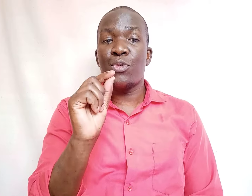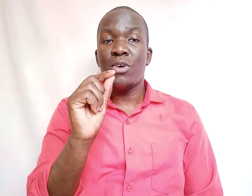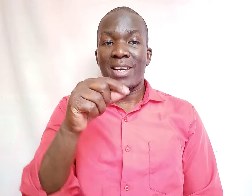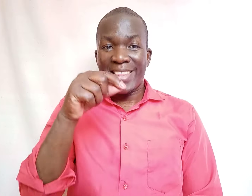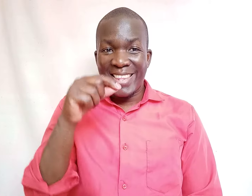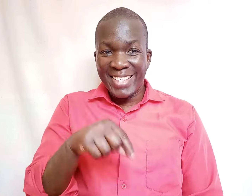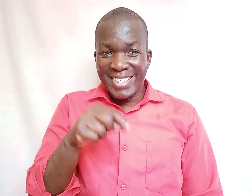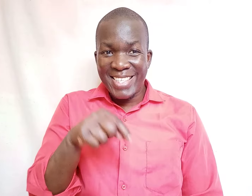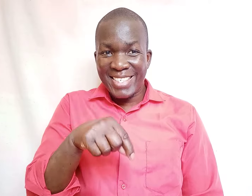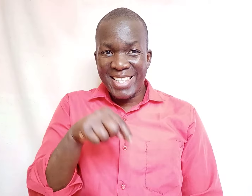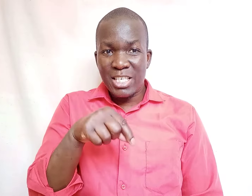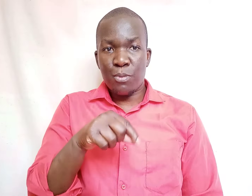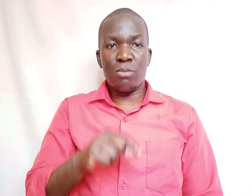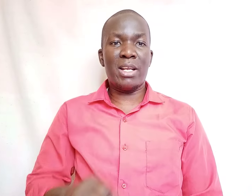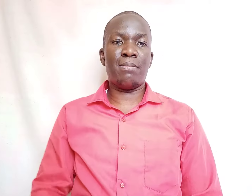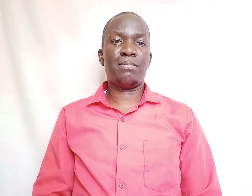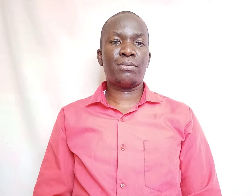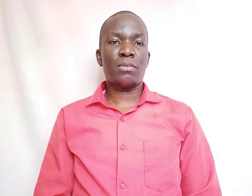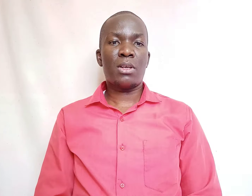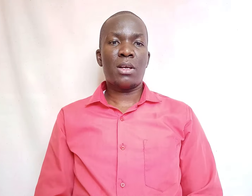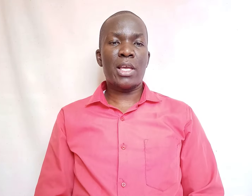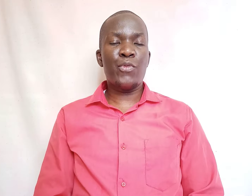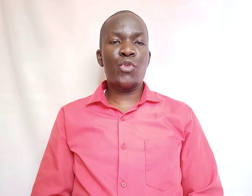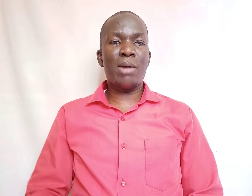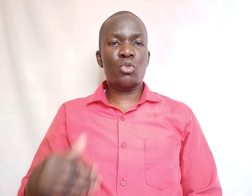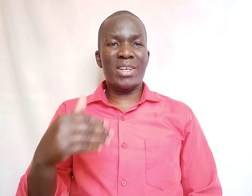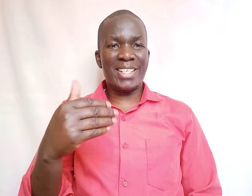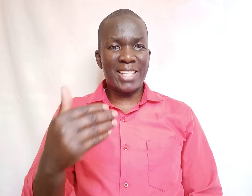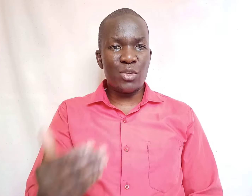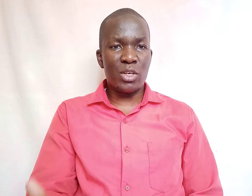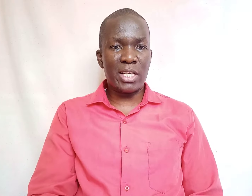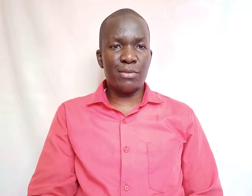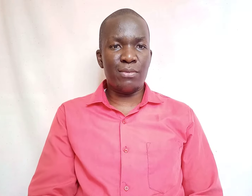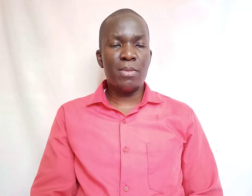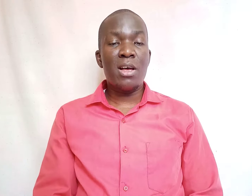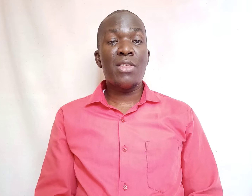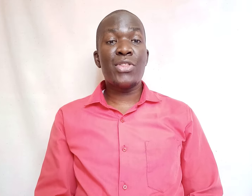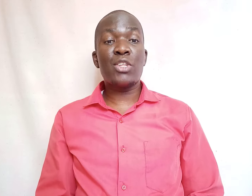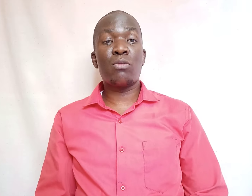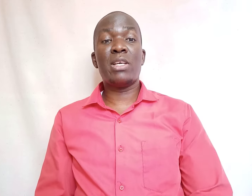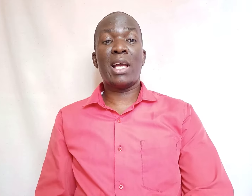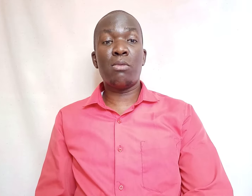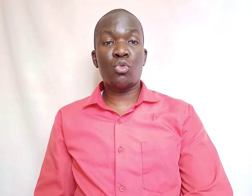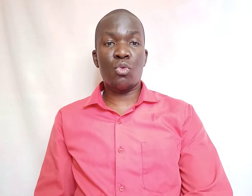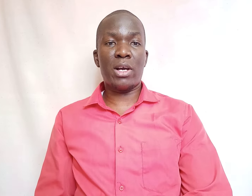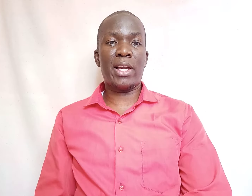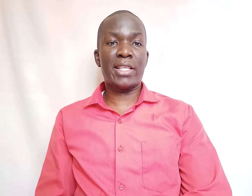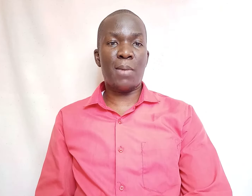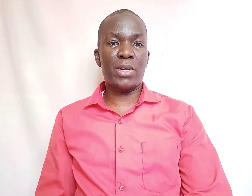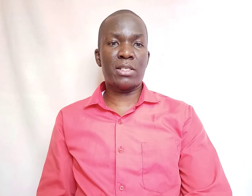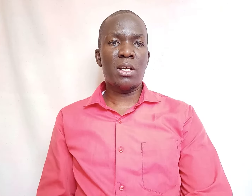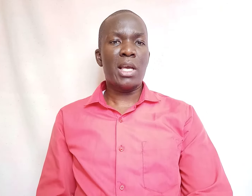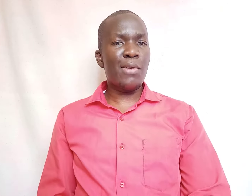through this problem? If you are able to understand yourself, then you'll be able to interpret. If you